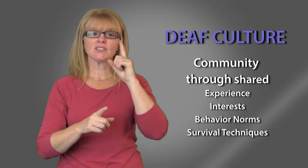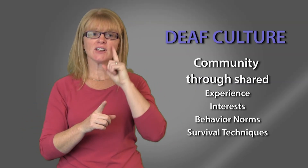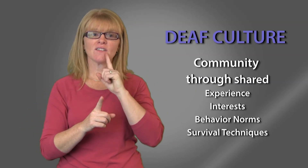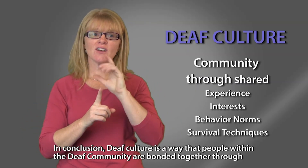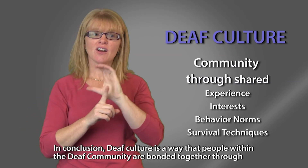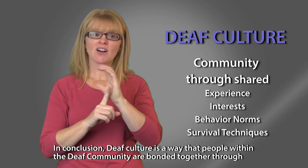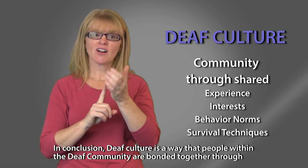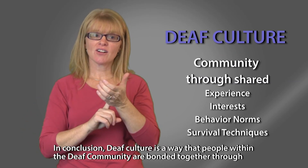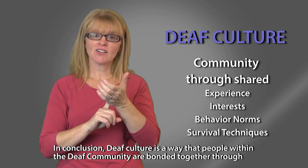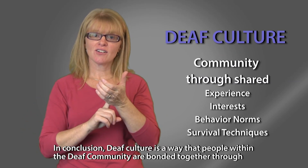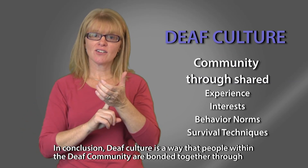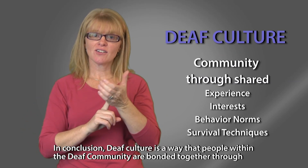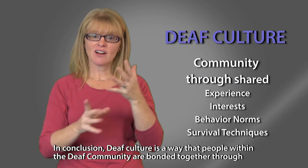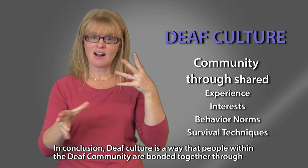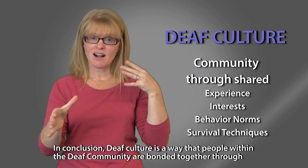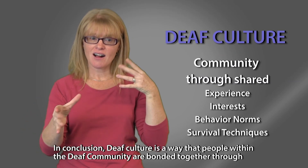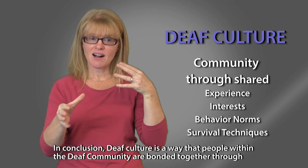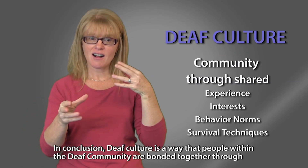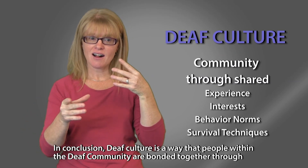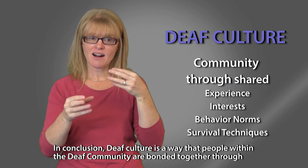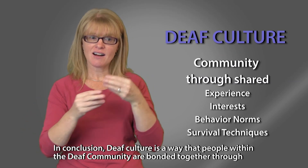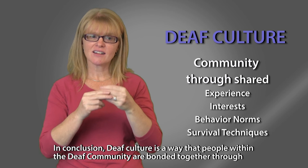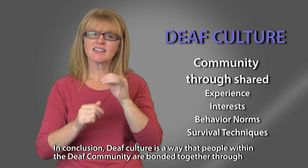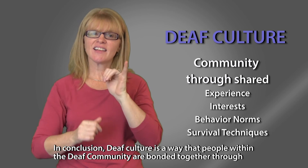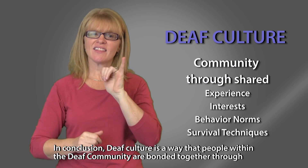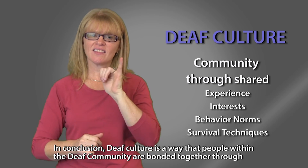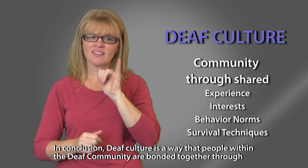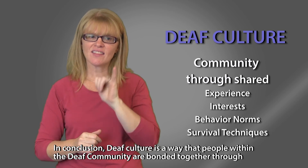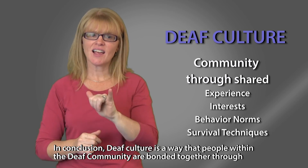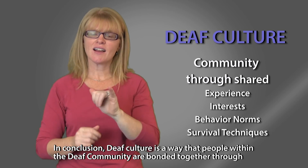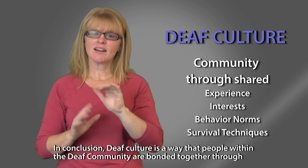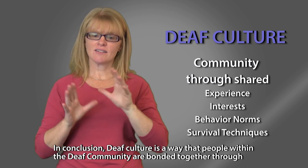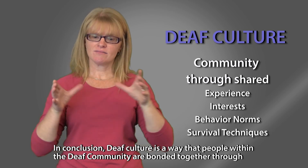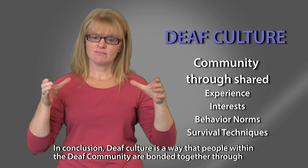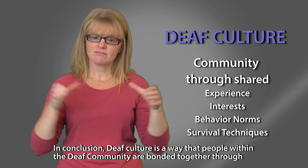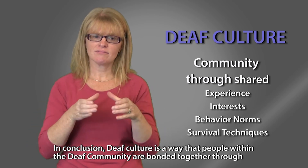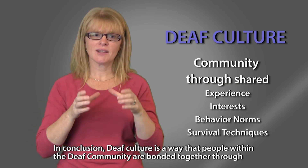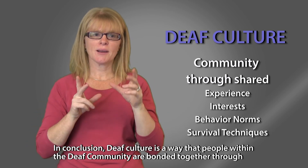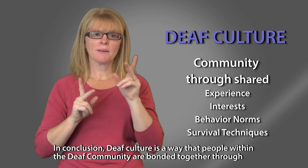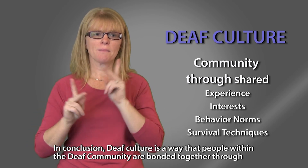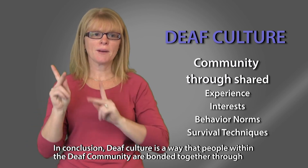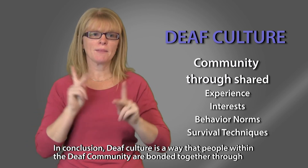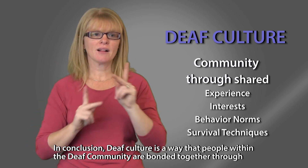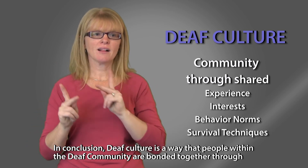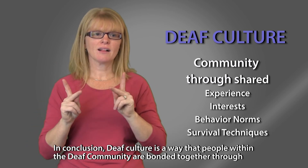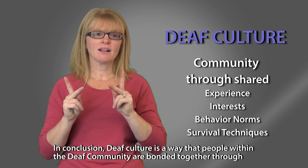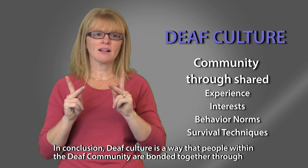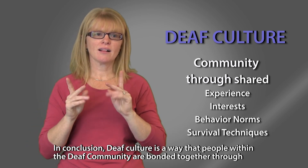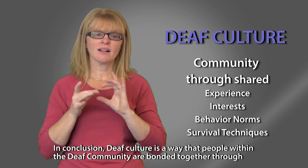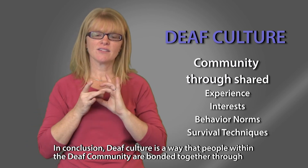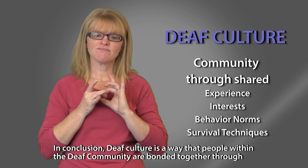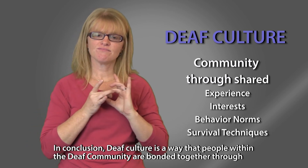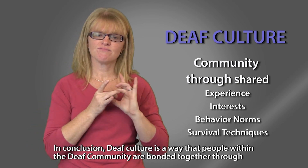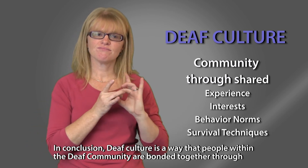In conclusion, Deaf culture is a way that people within the Deaf community